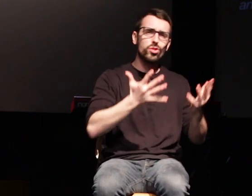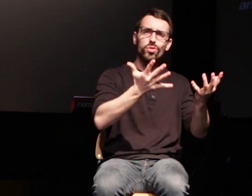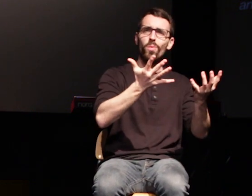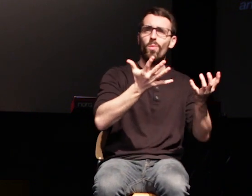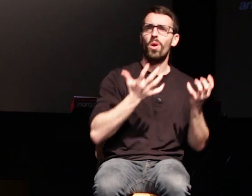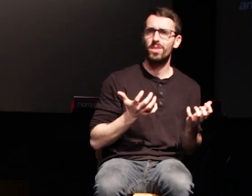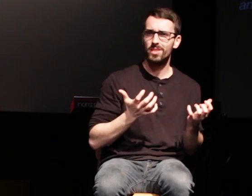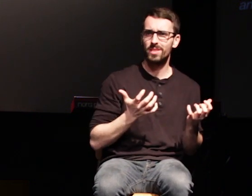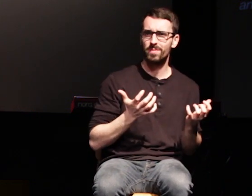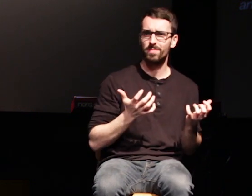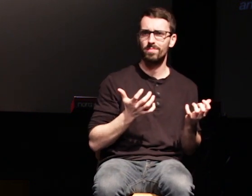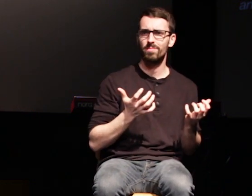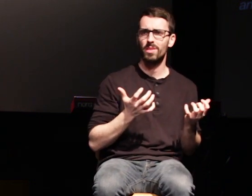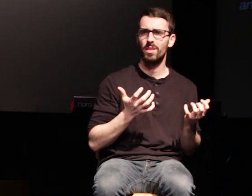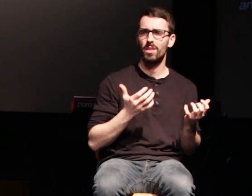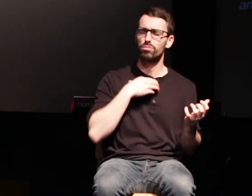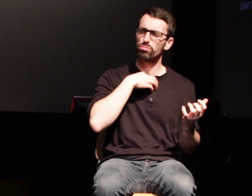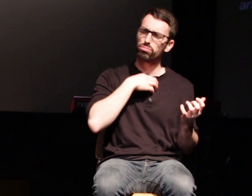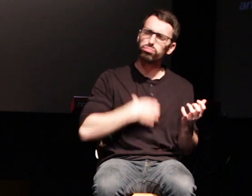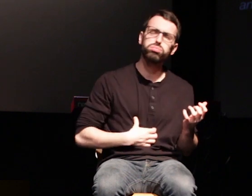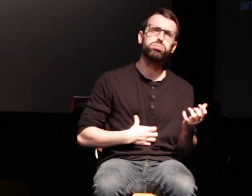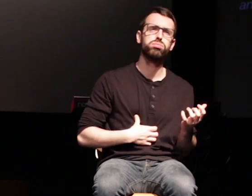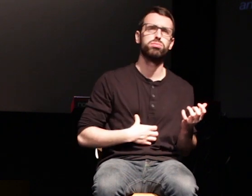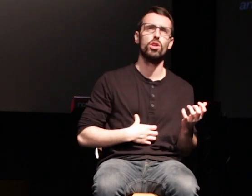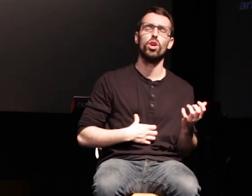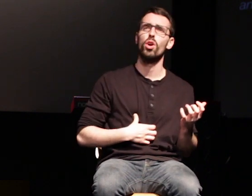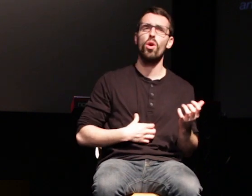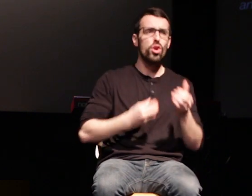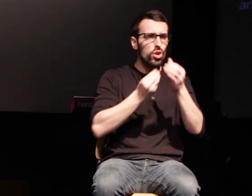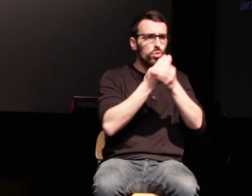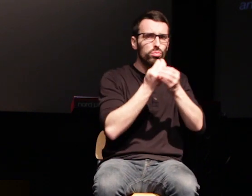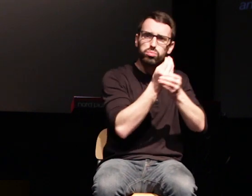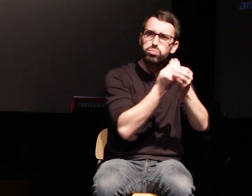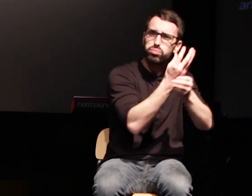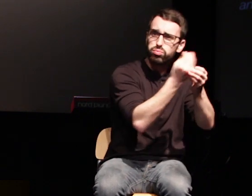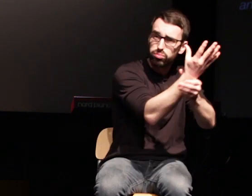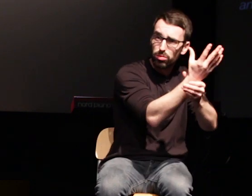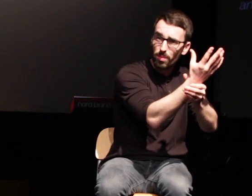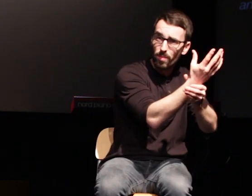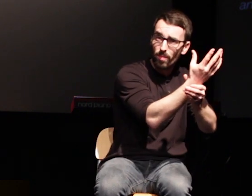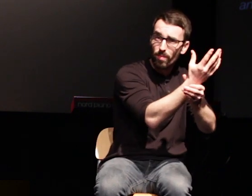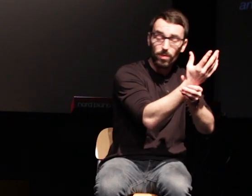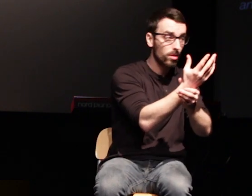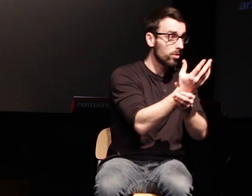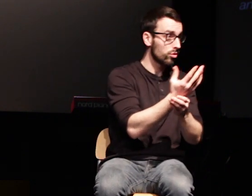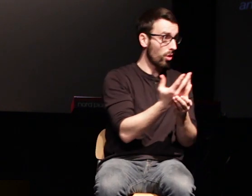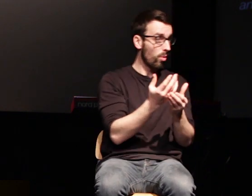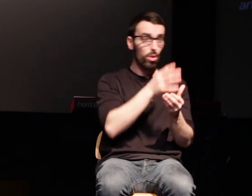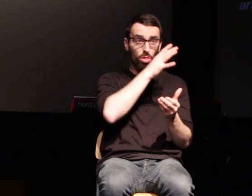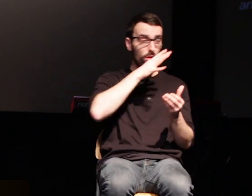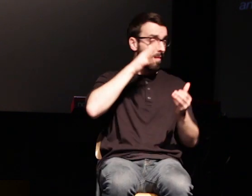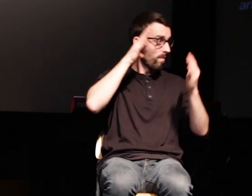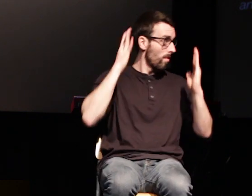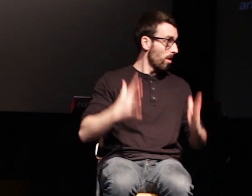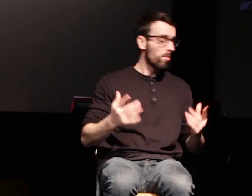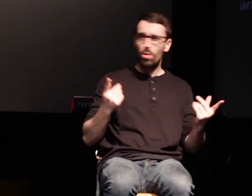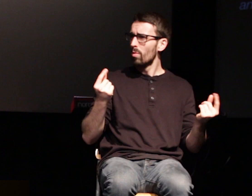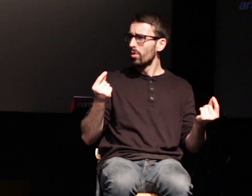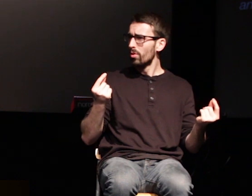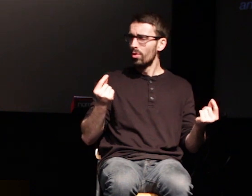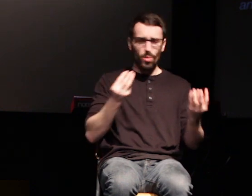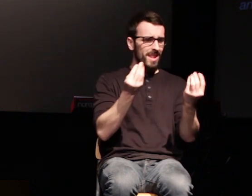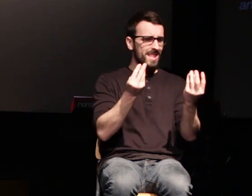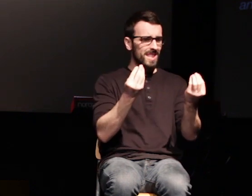and desires a crop, to the point that that farmer goes out and takes that seed